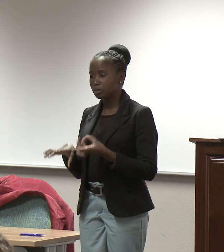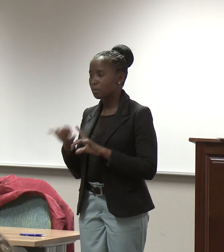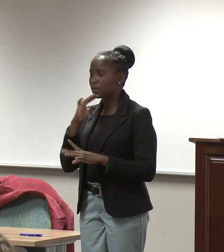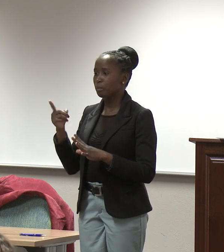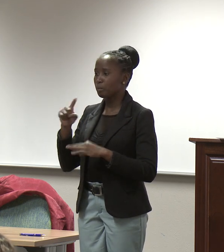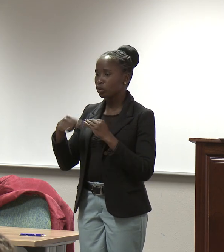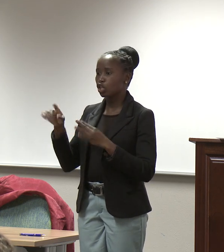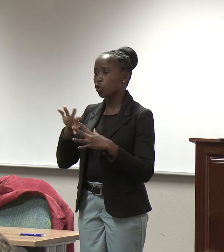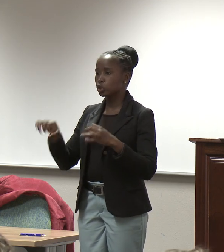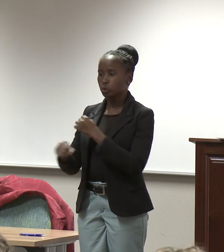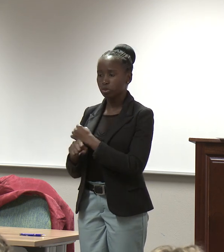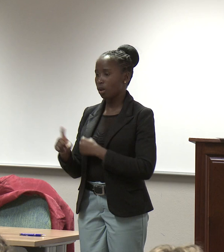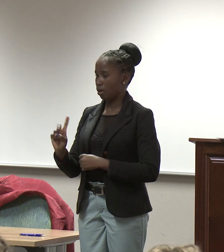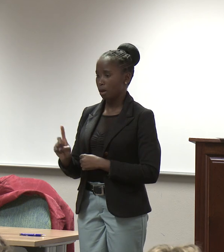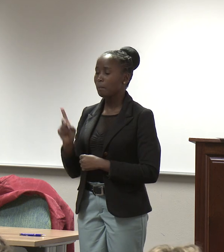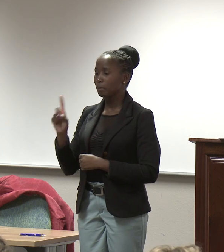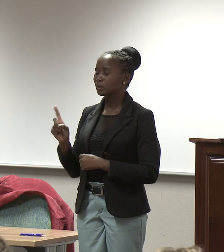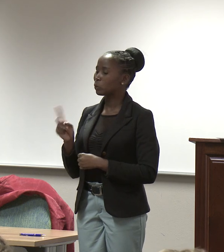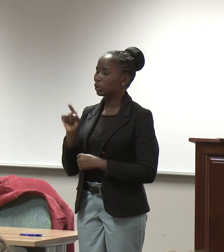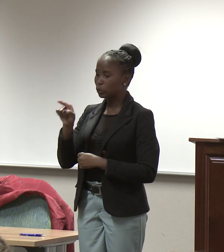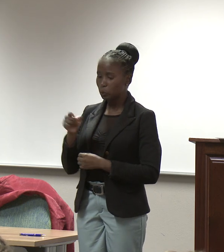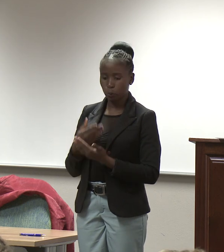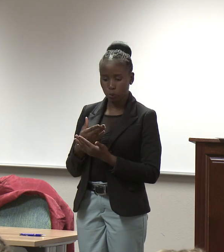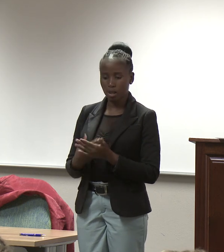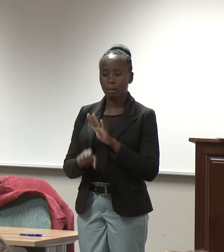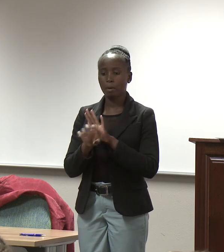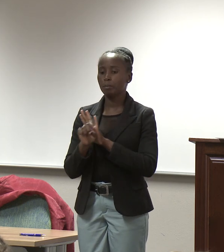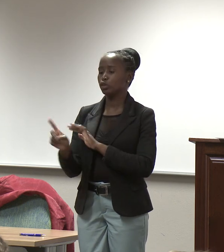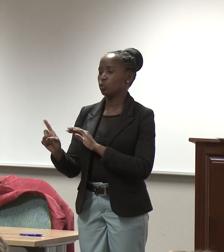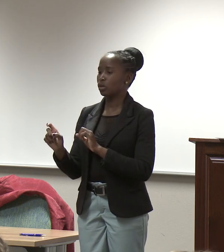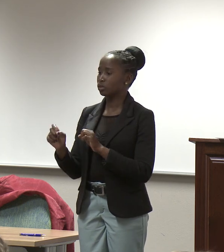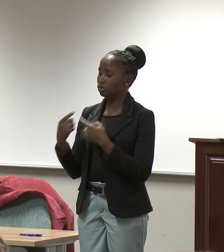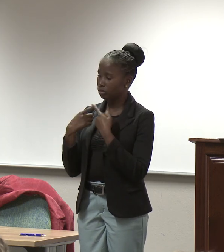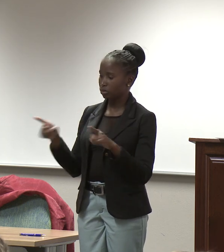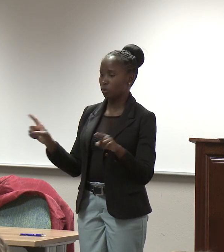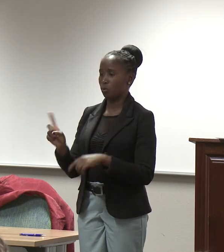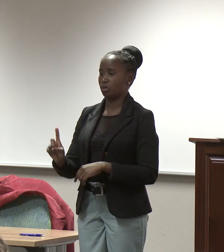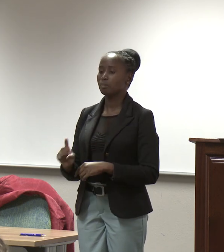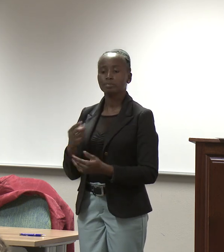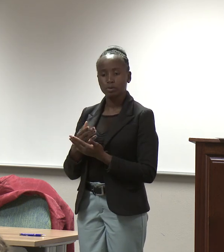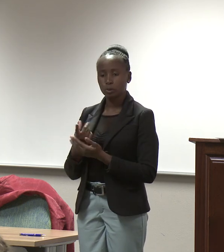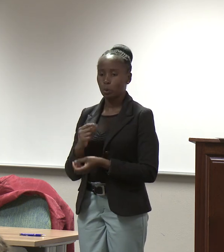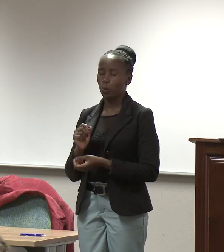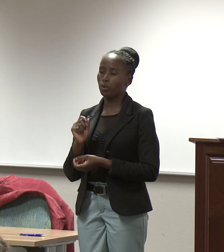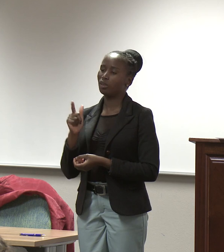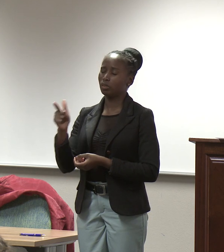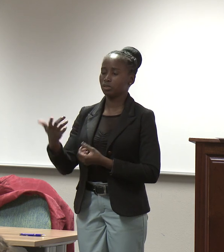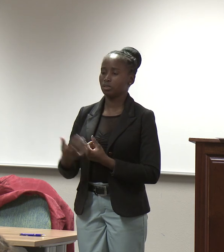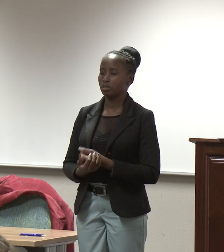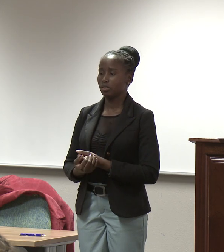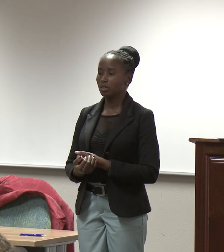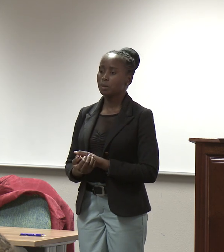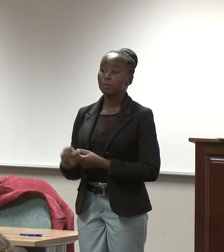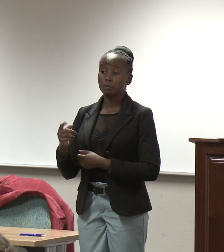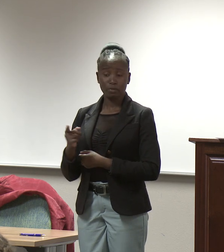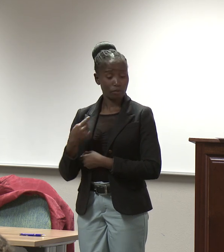what you can publish. Yeah, this is so, but you can publish it now. You publish it later on. This is for me